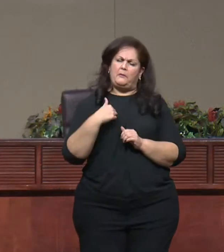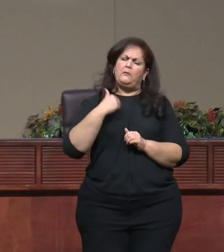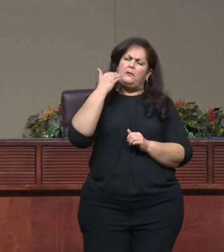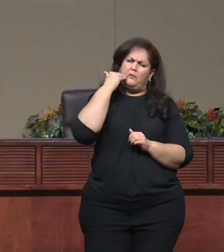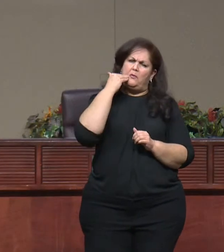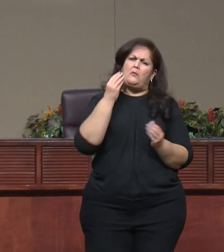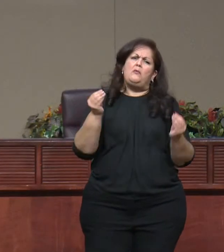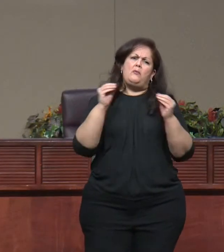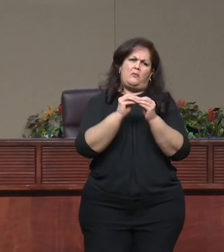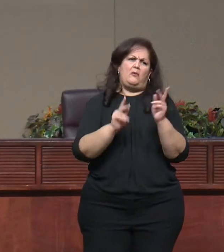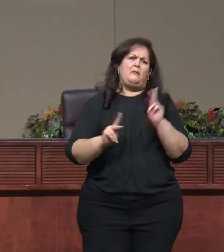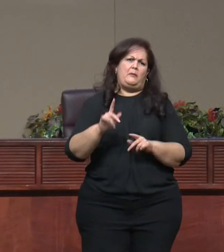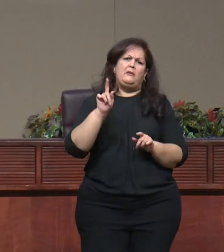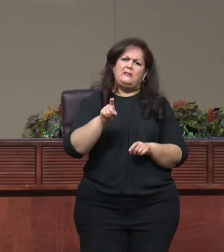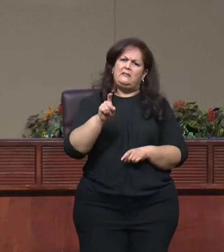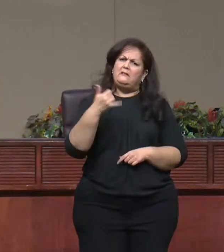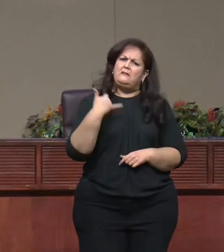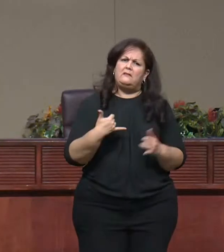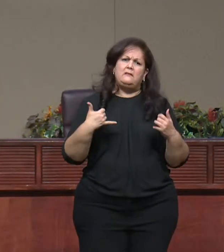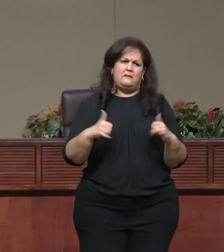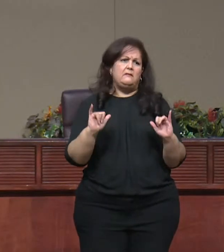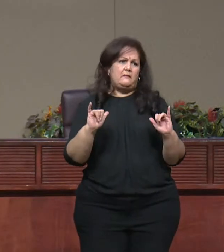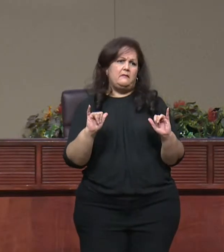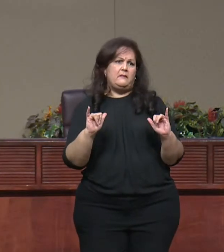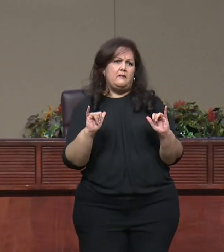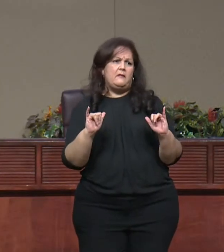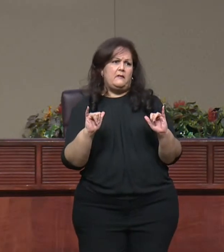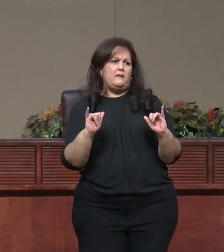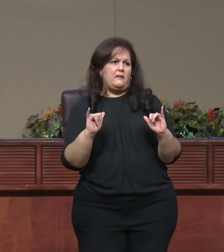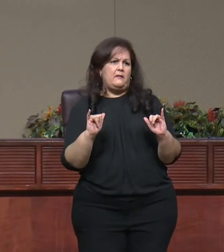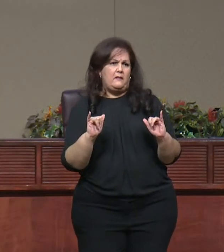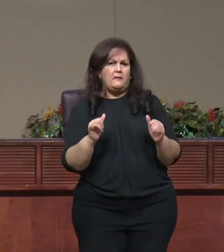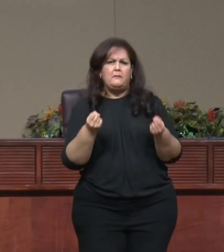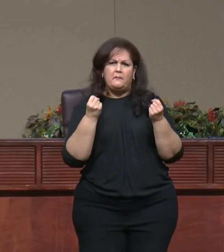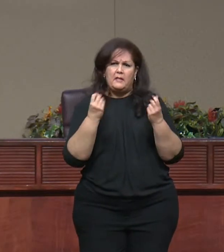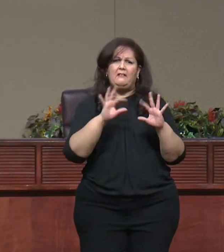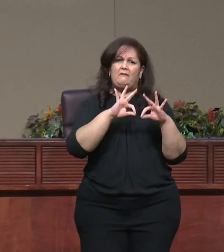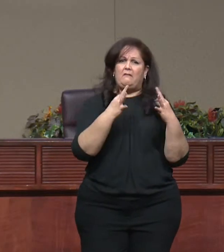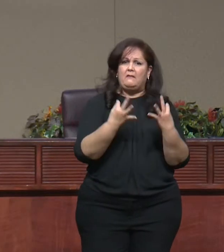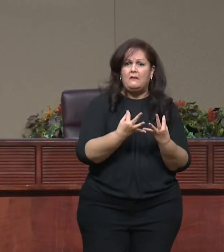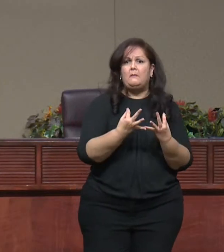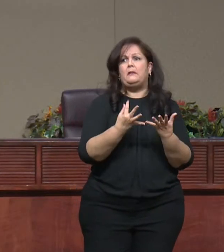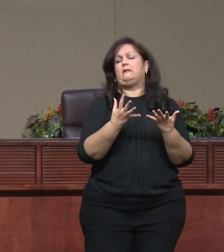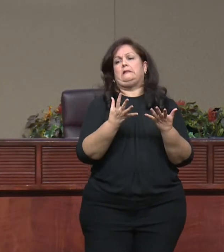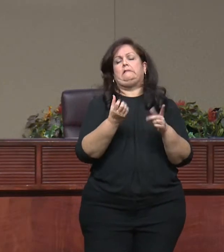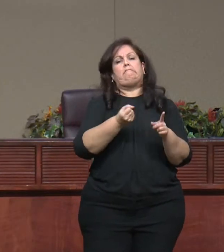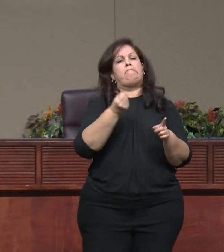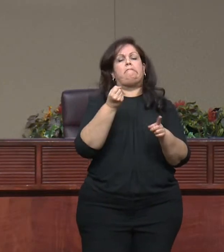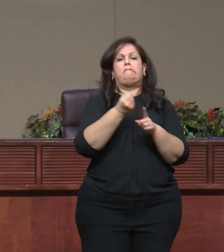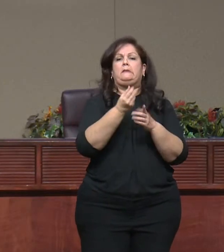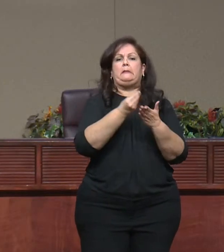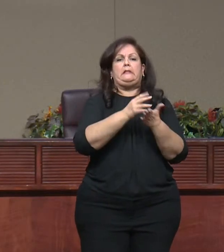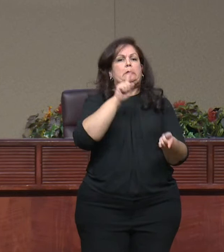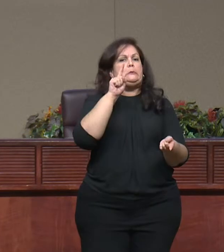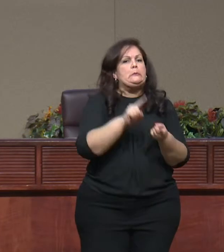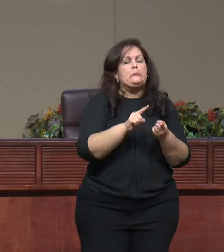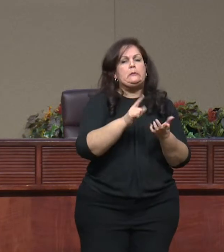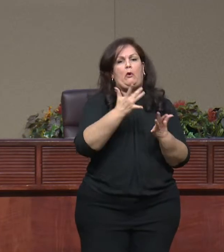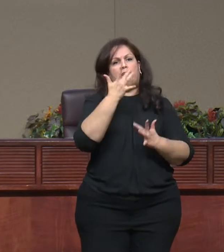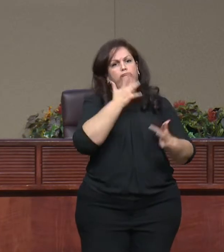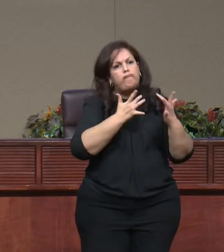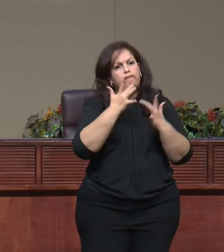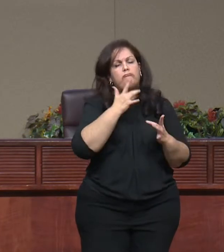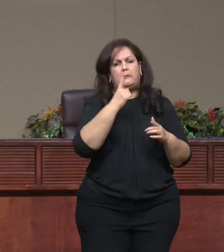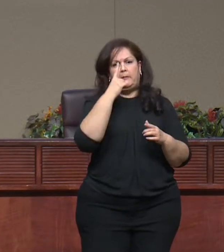residents who are in need, and we know that there are many households that have been impacted financially by the